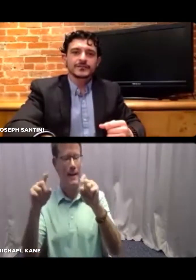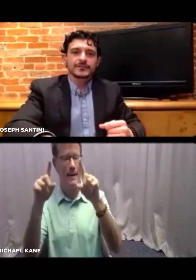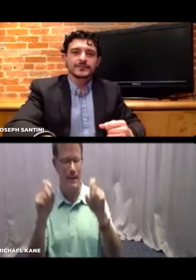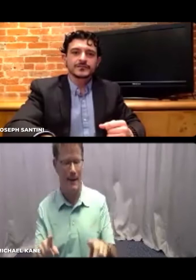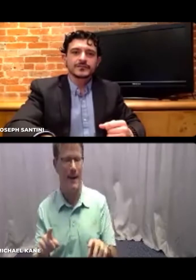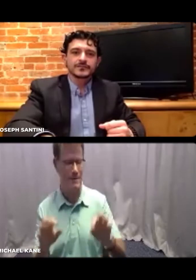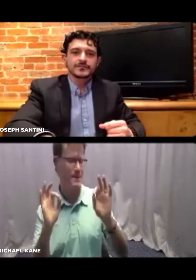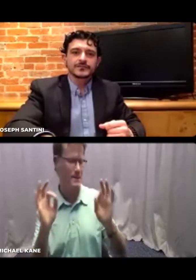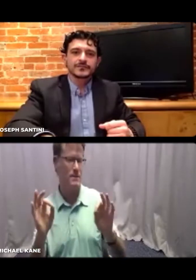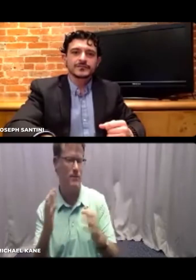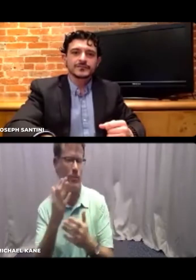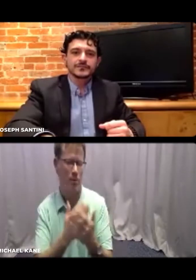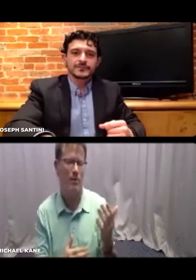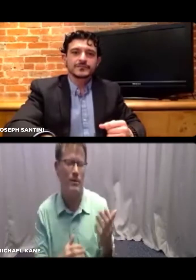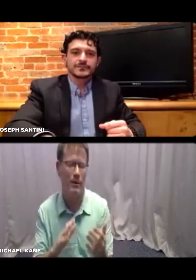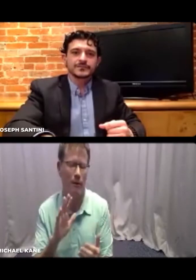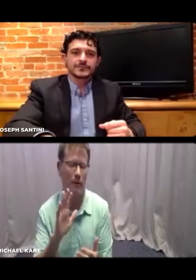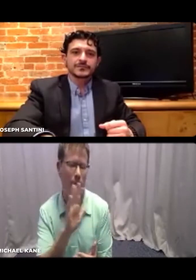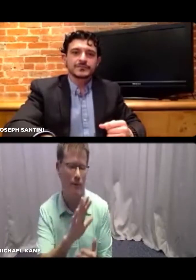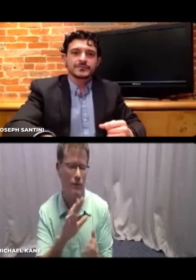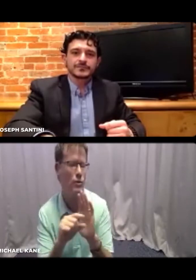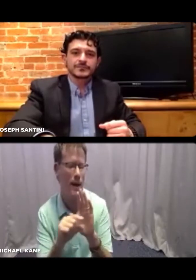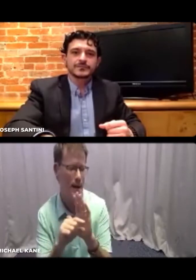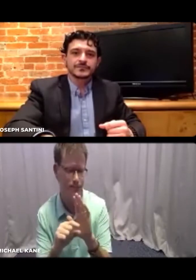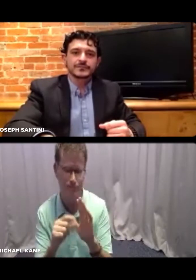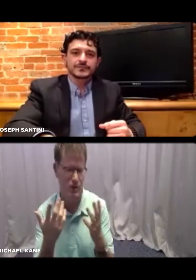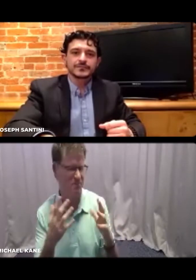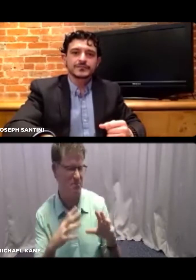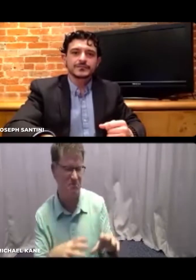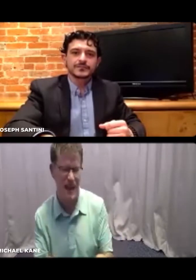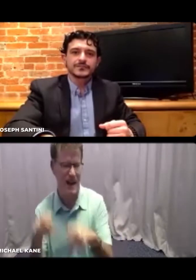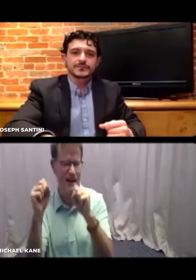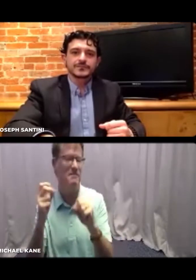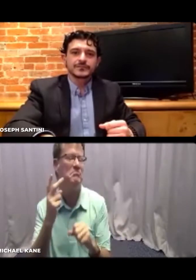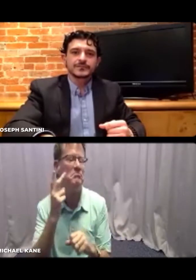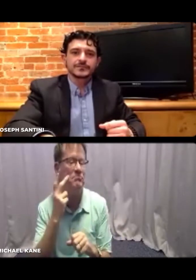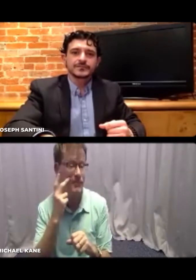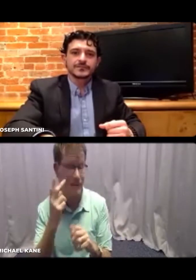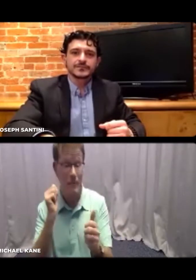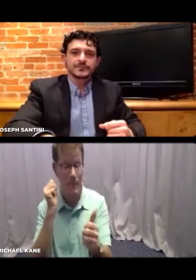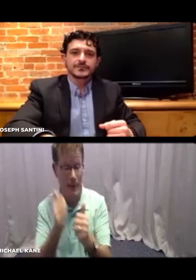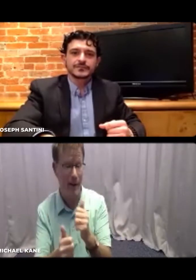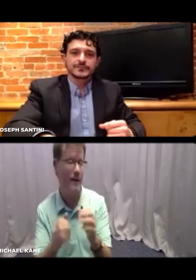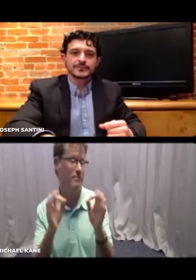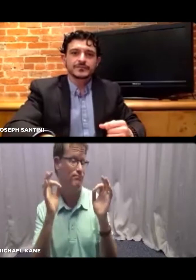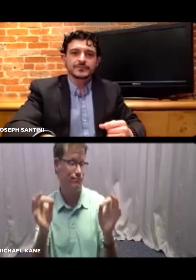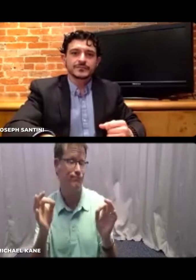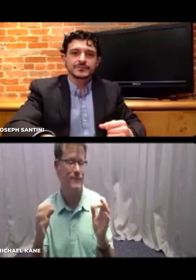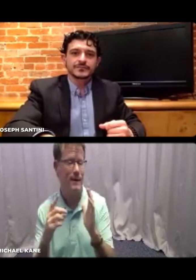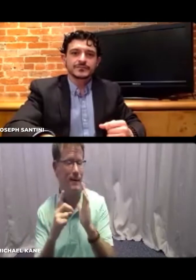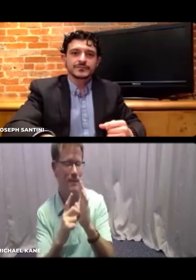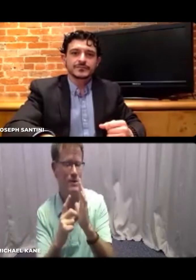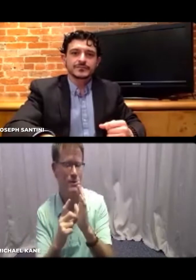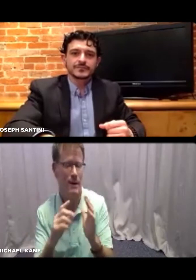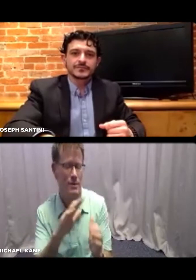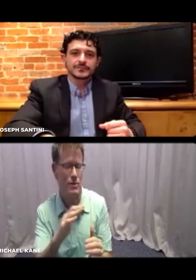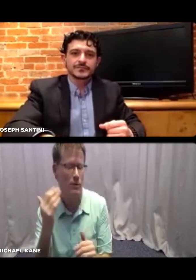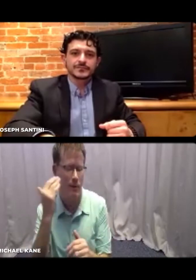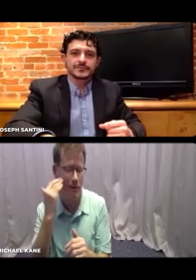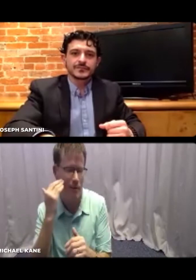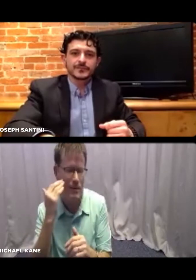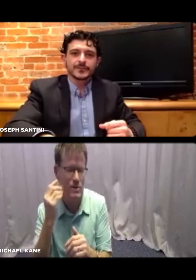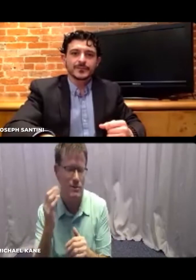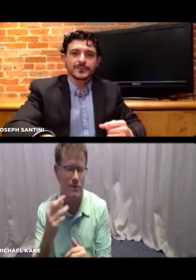do pass this test, then that becomes a part of their grade, and it shows a demonstration of their knowledge